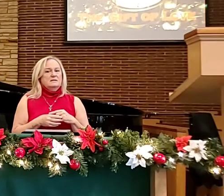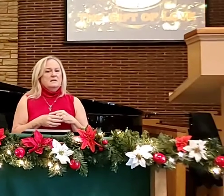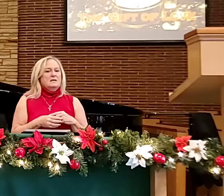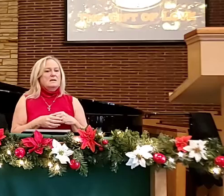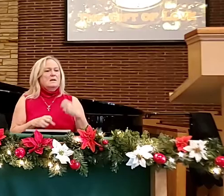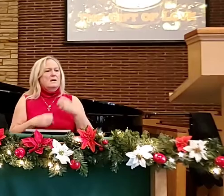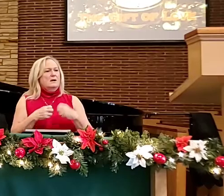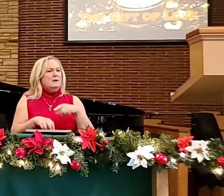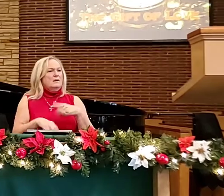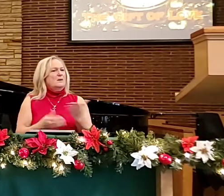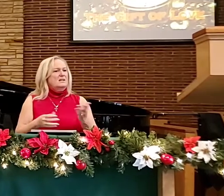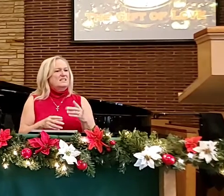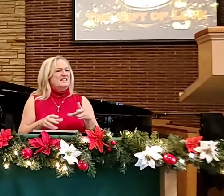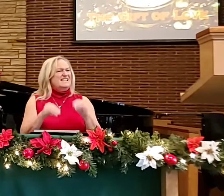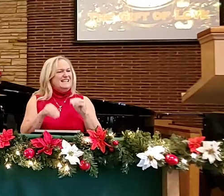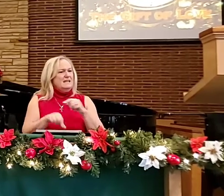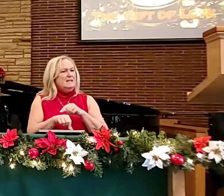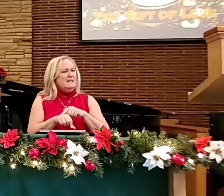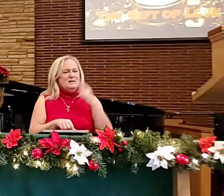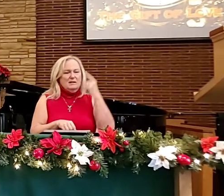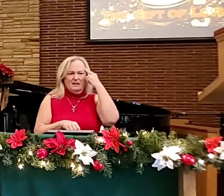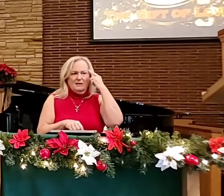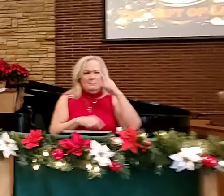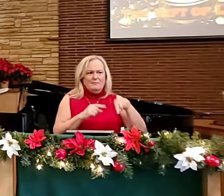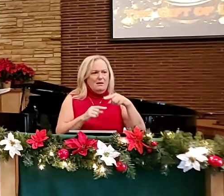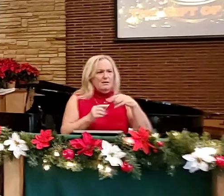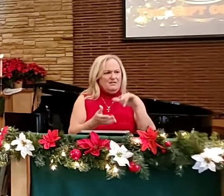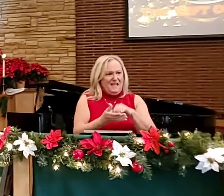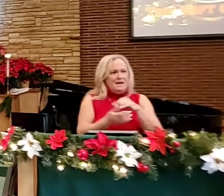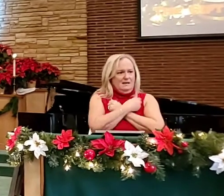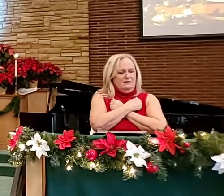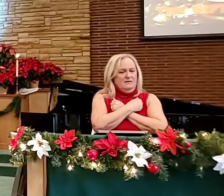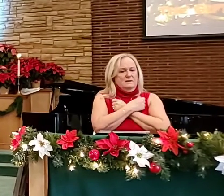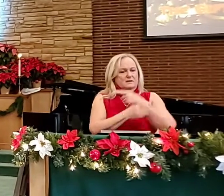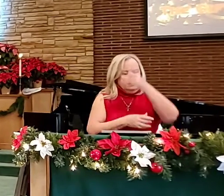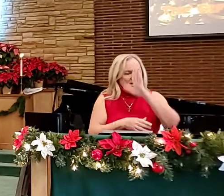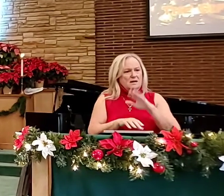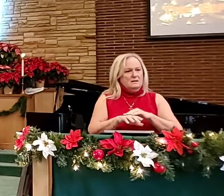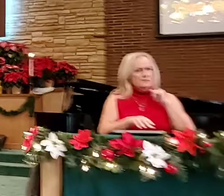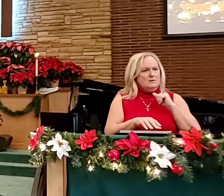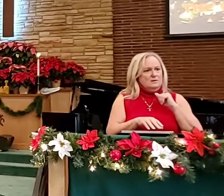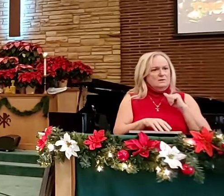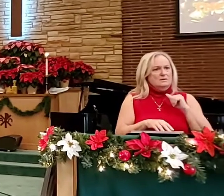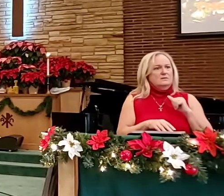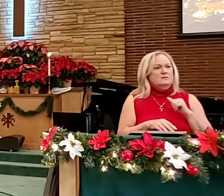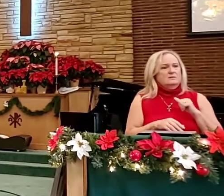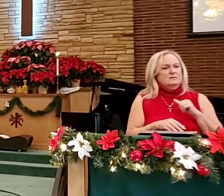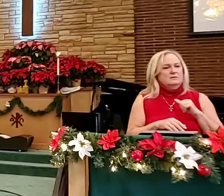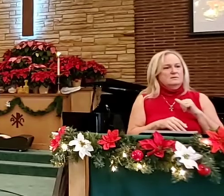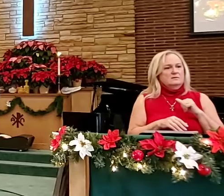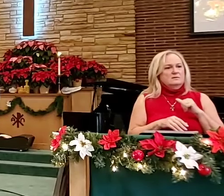The hard part is taking time to think about that love that God has called